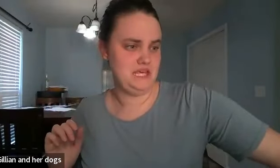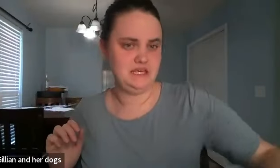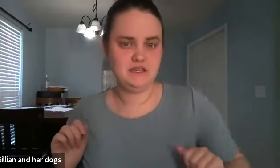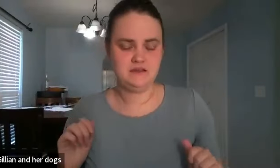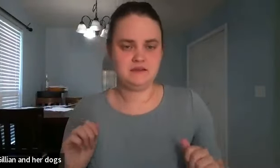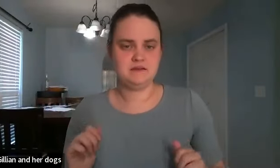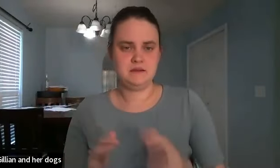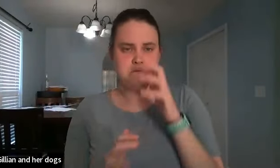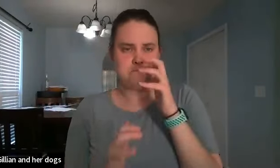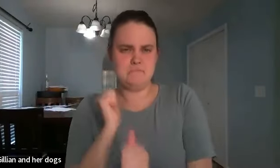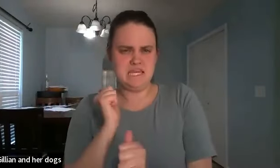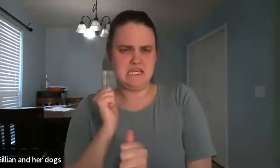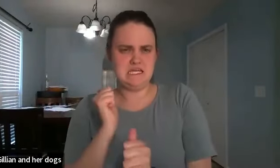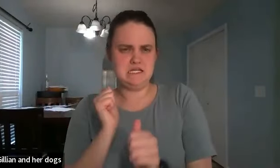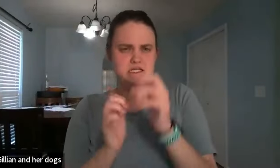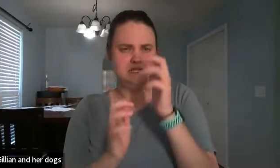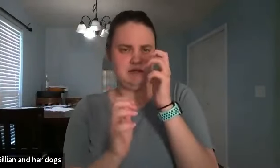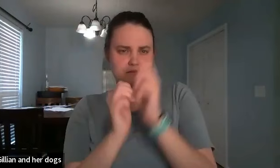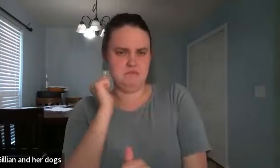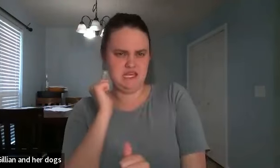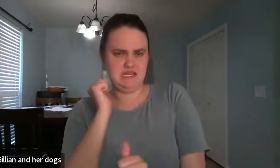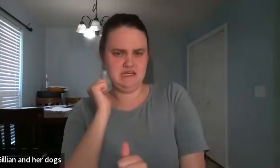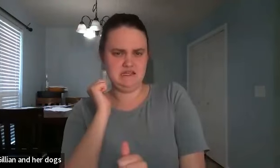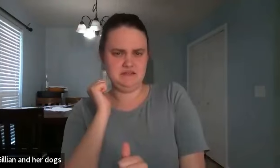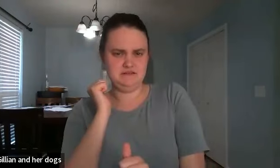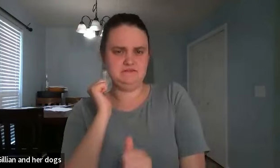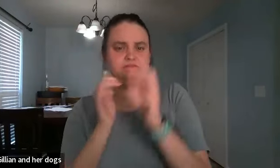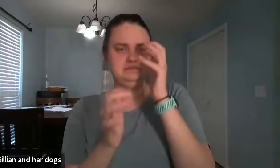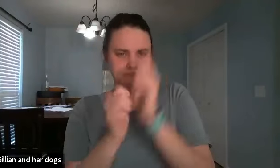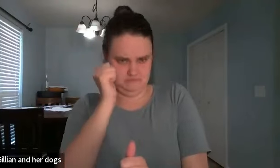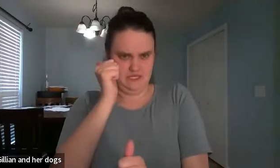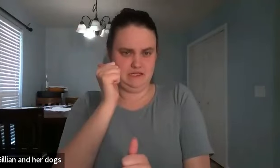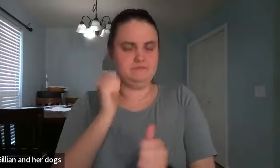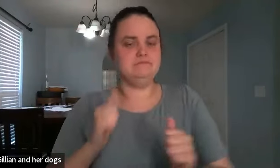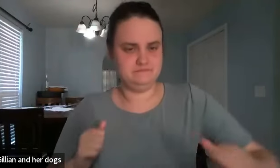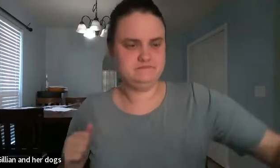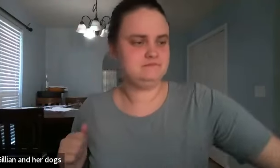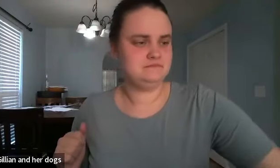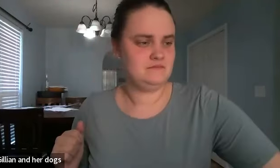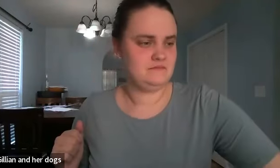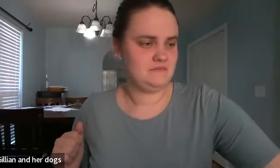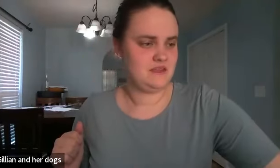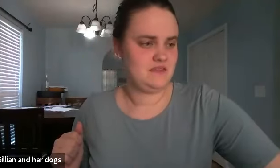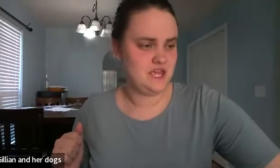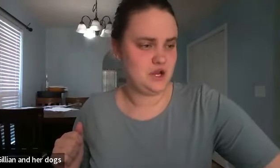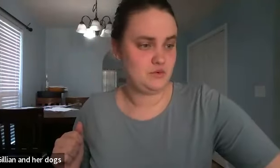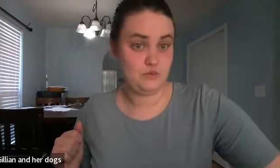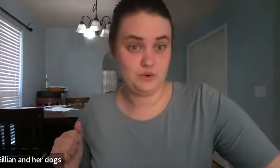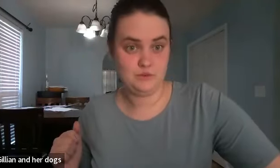mean, mean, mean, mean. Then rude,